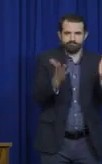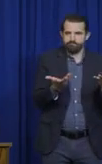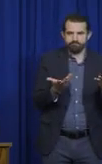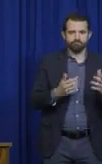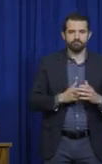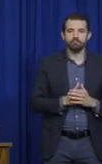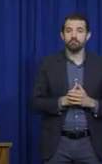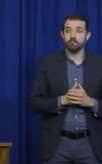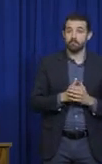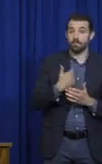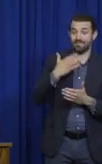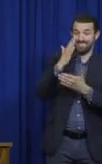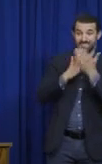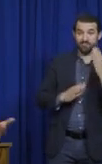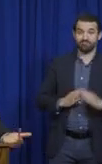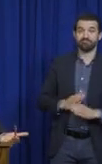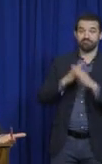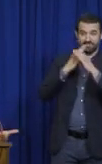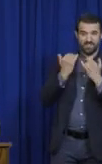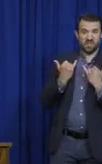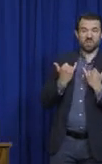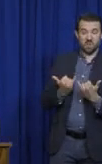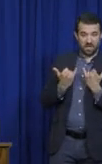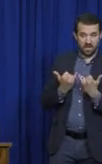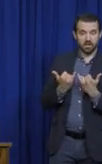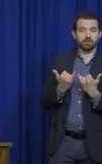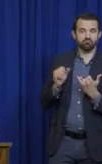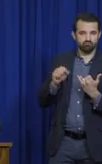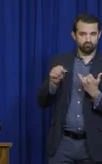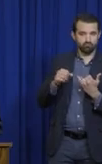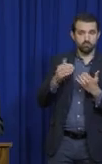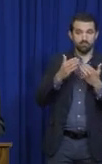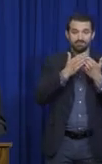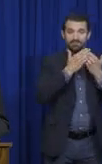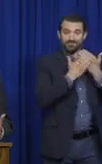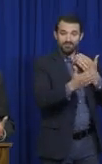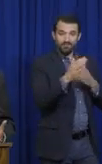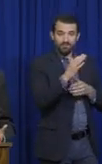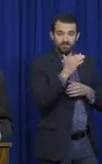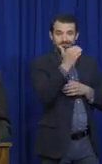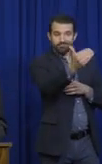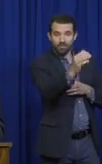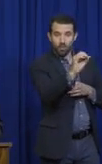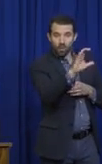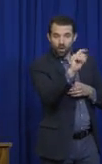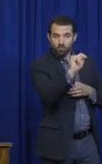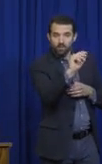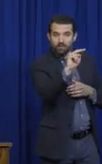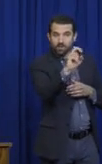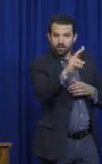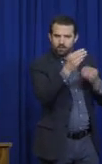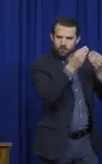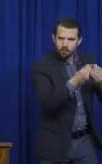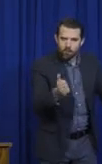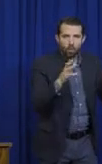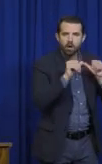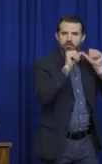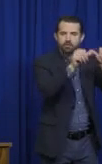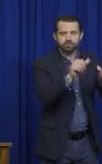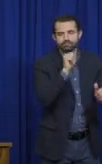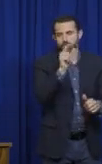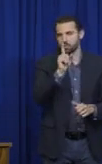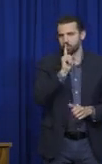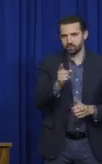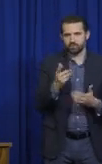immunity right now, what it might look like in October or November. So there are more questions right now than answers. One